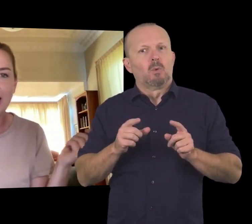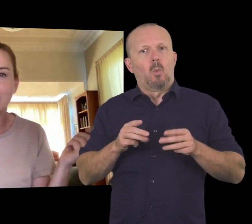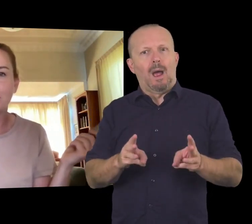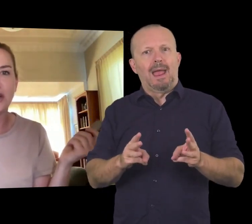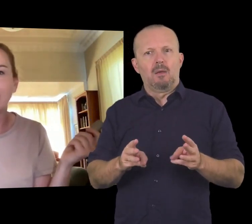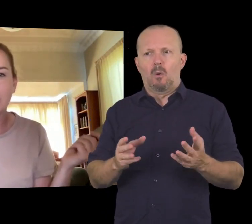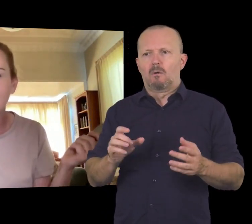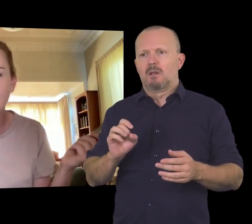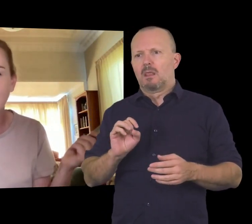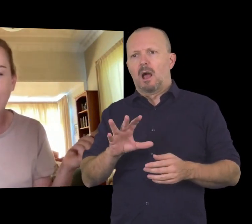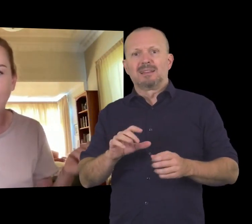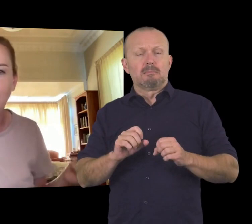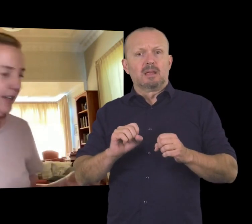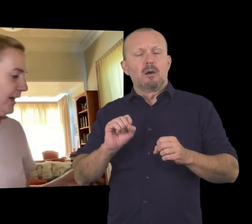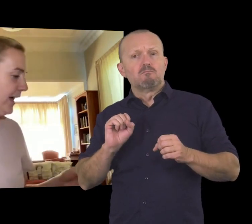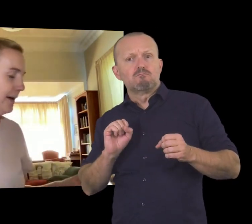making light, projectors,